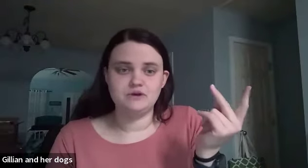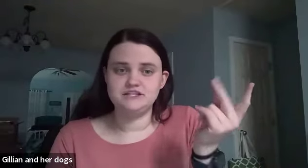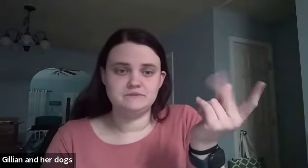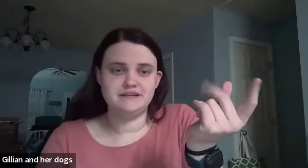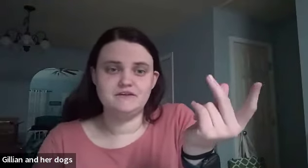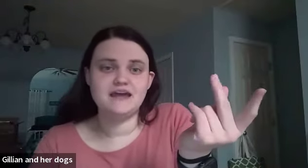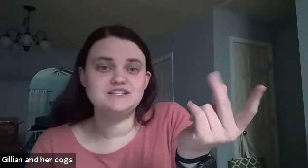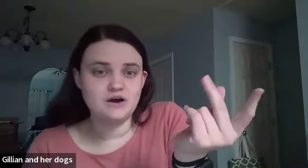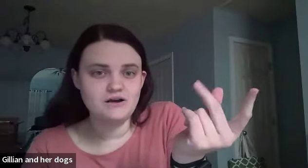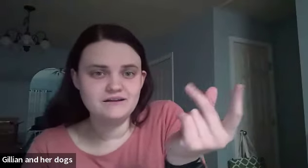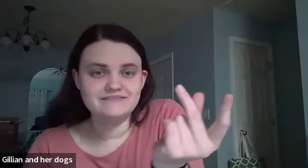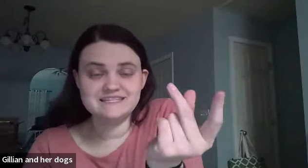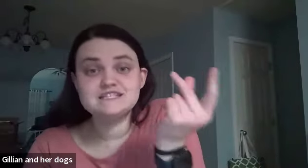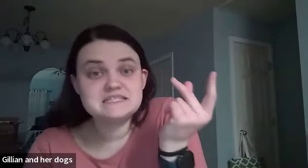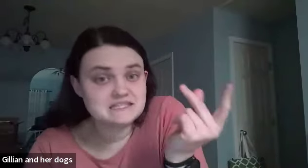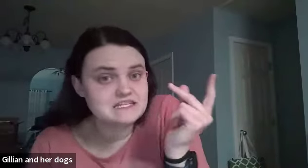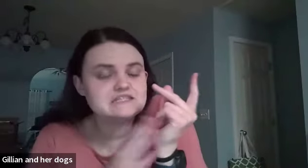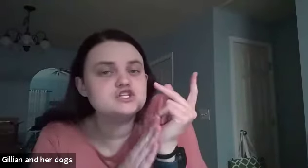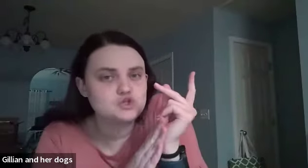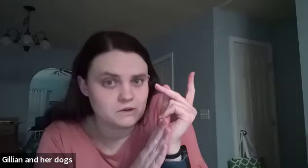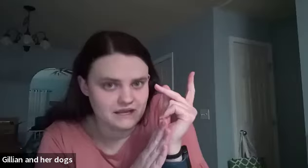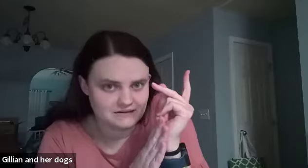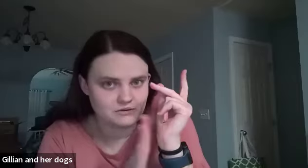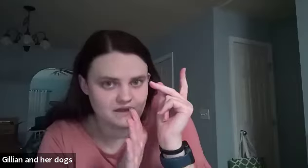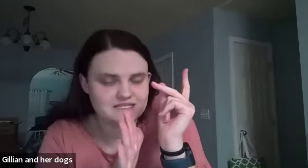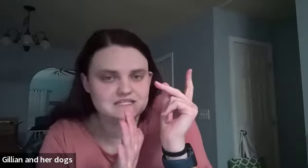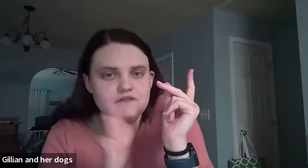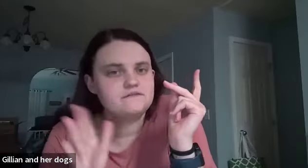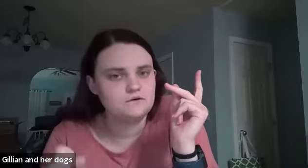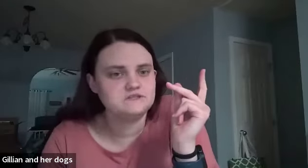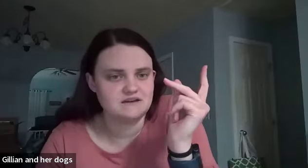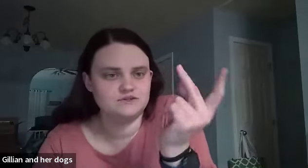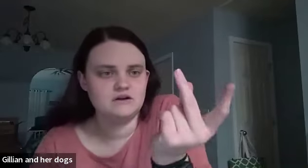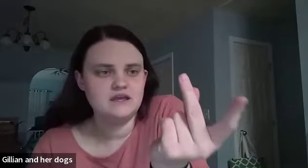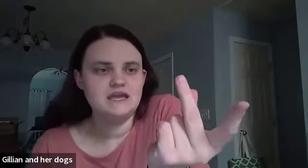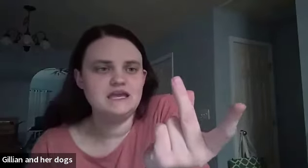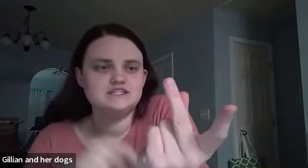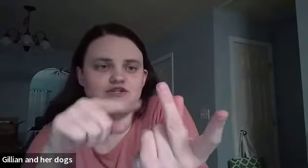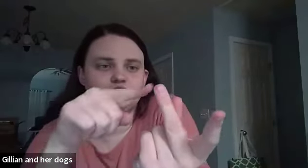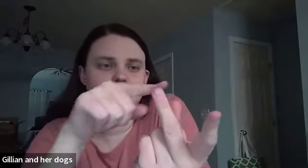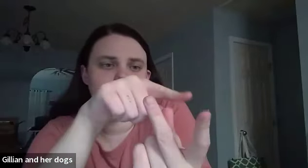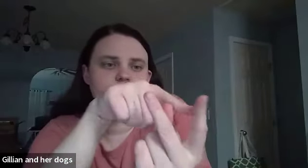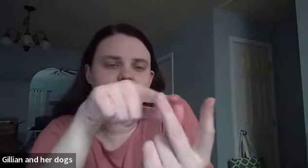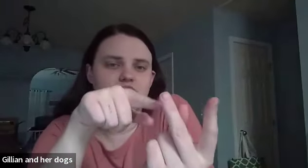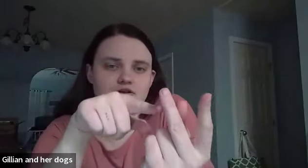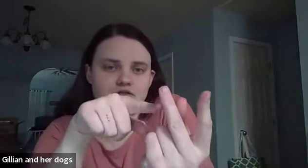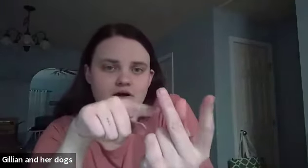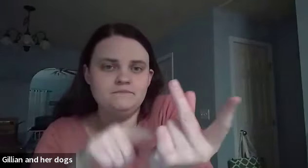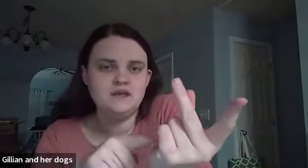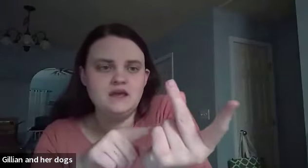brain jump in on that. Dog, this is the shorthand, okay? This is not the full sign for dog. It's your pointer finger and your thumb,